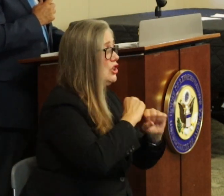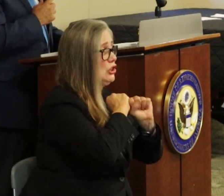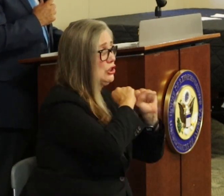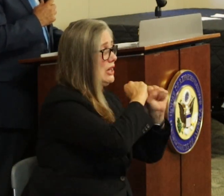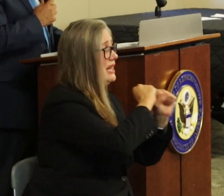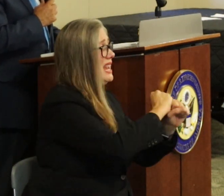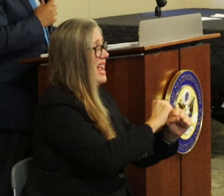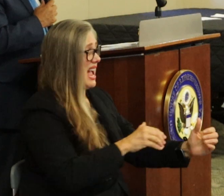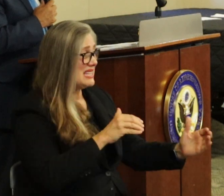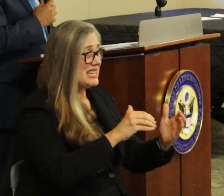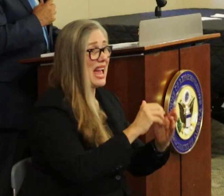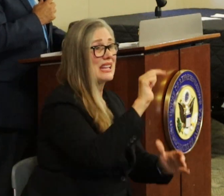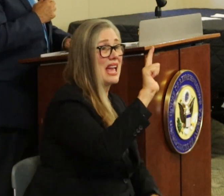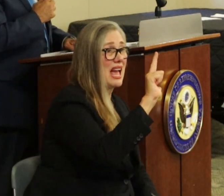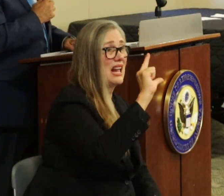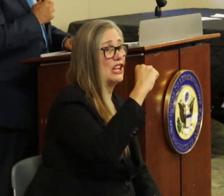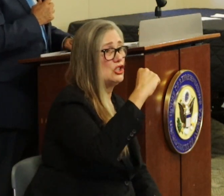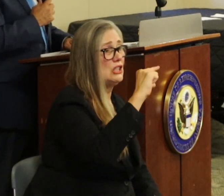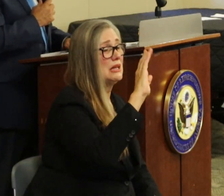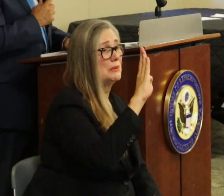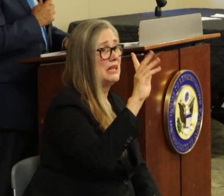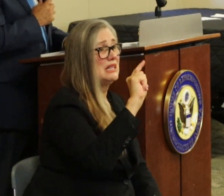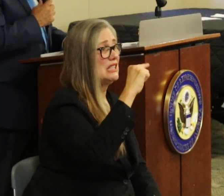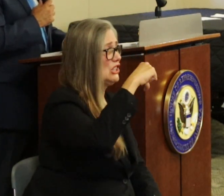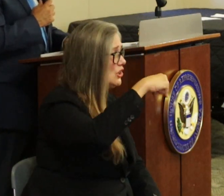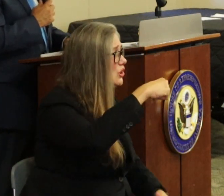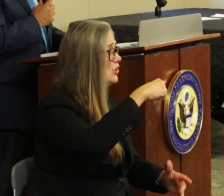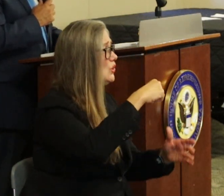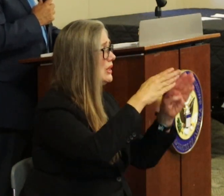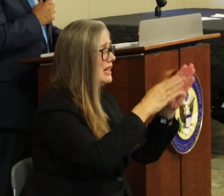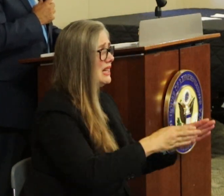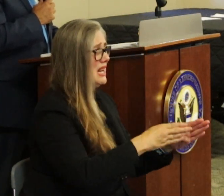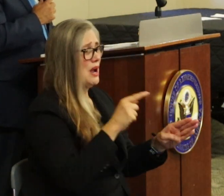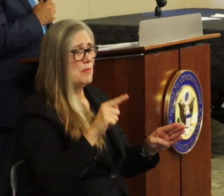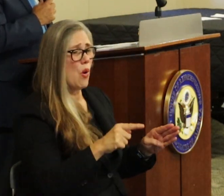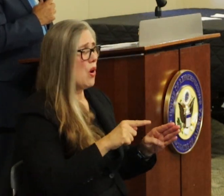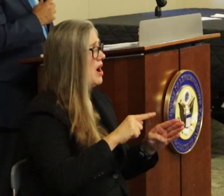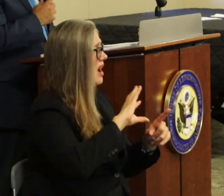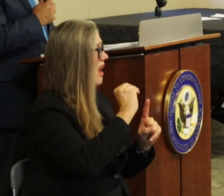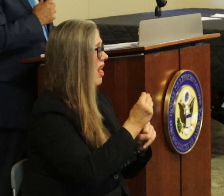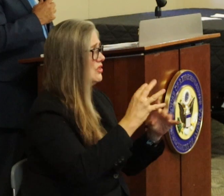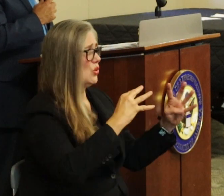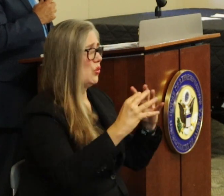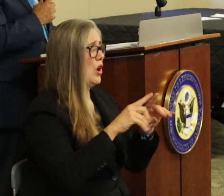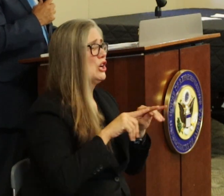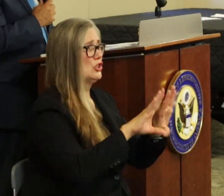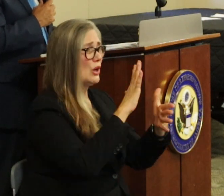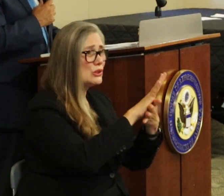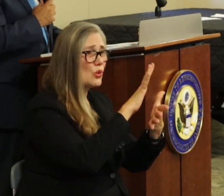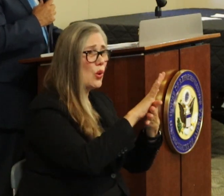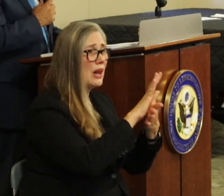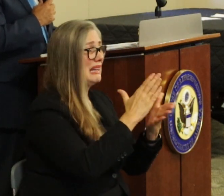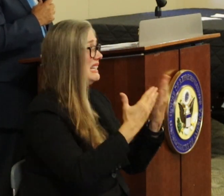LGBTQ plus individuals, more culture wars in our classrooms, even calls for cuts for law